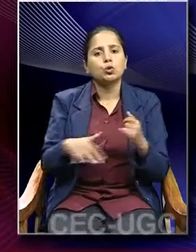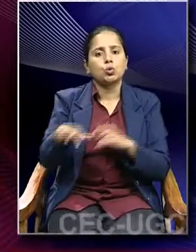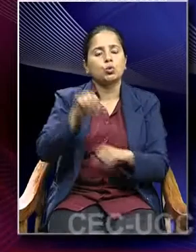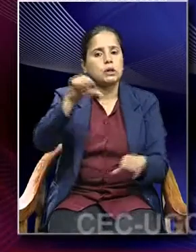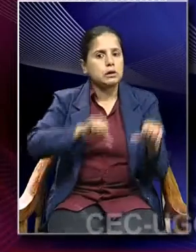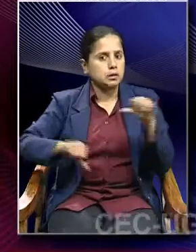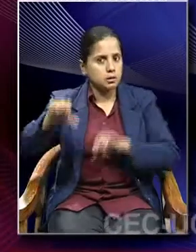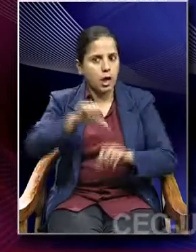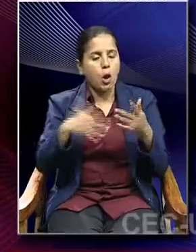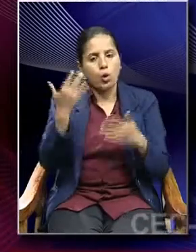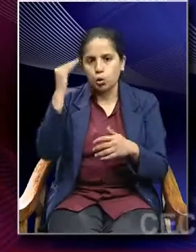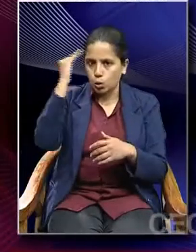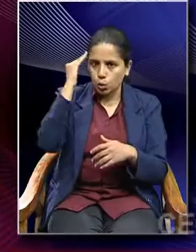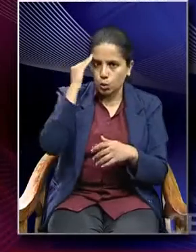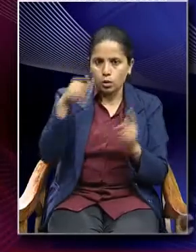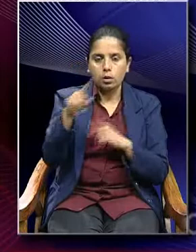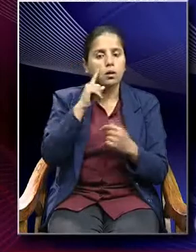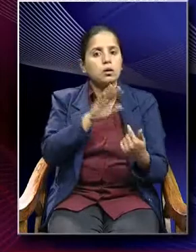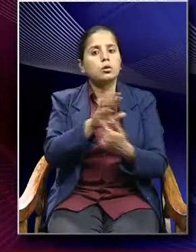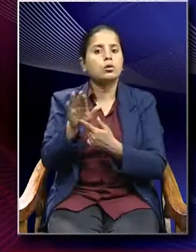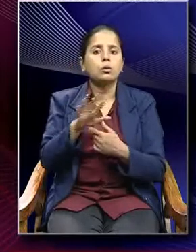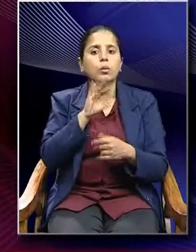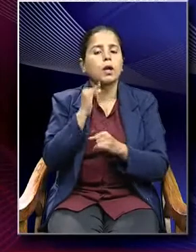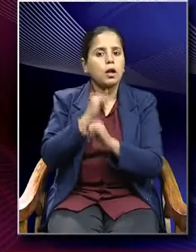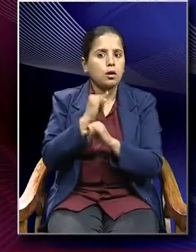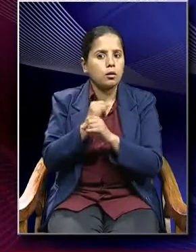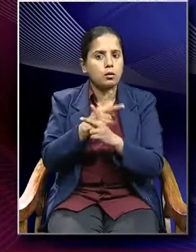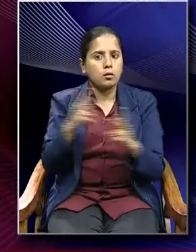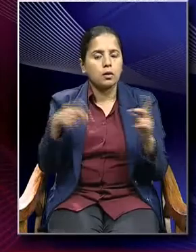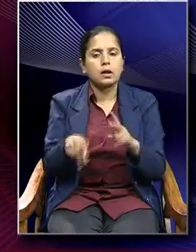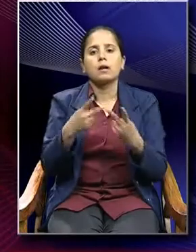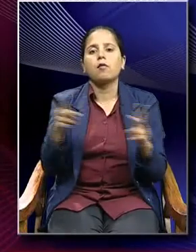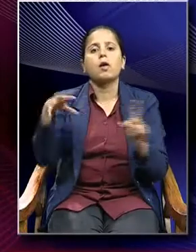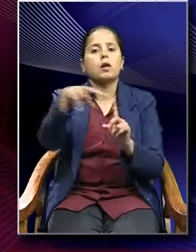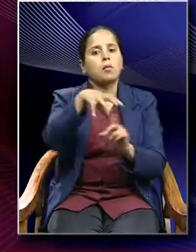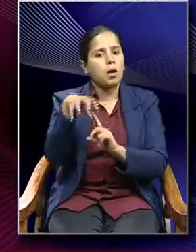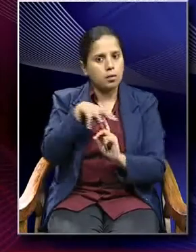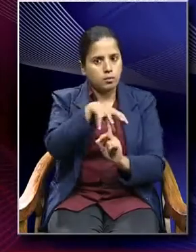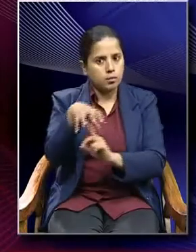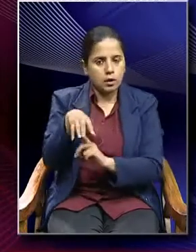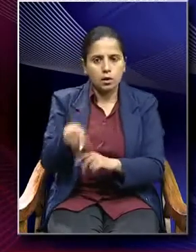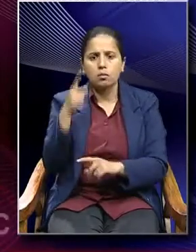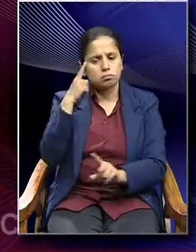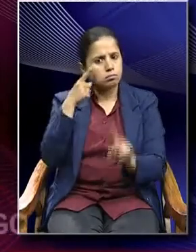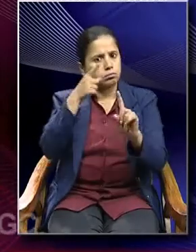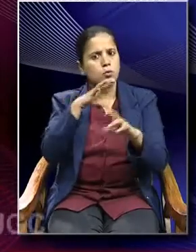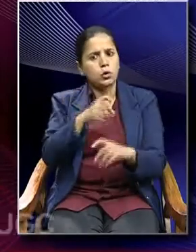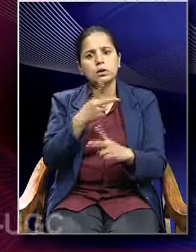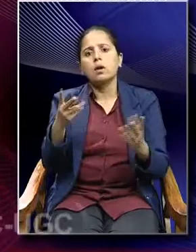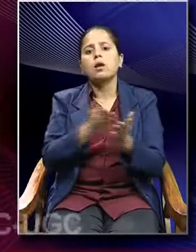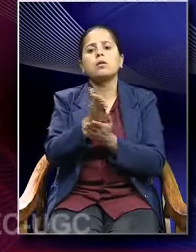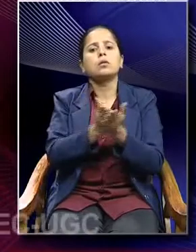sciences or knowledge by kind of institutionalizing different departments, targeting towards certain ways